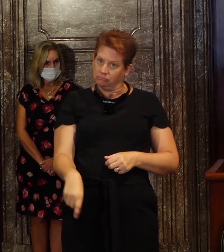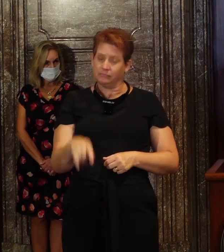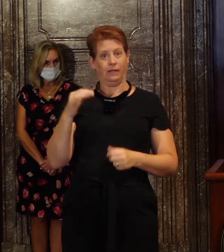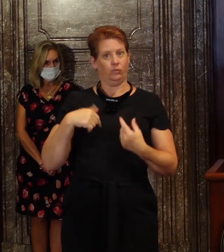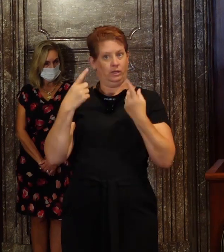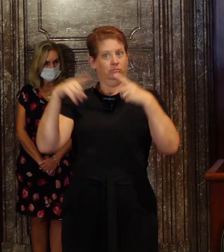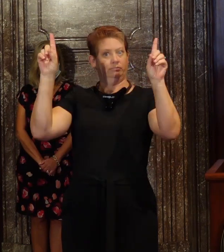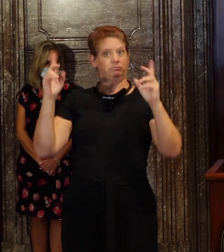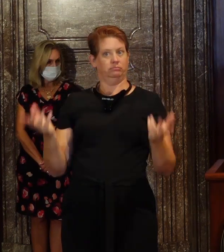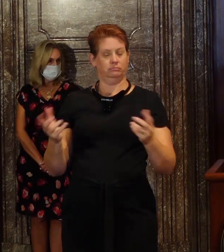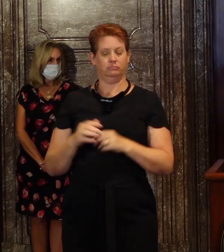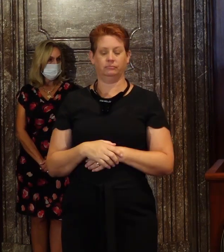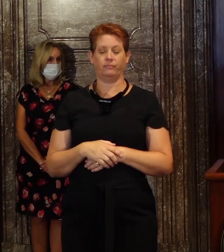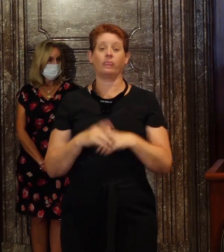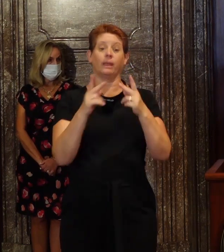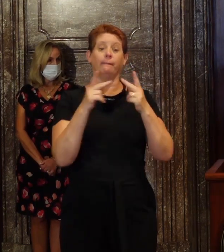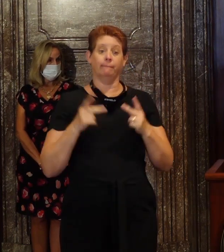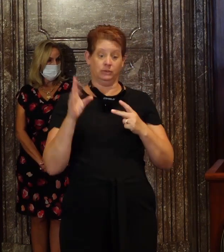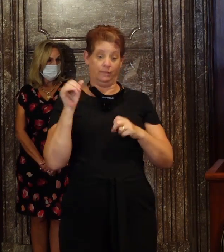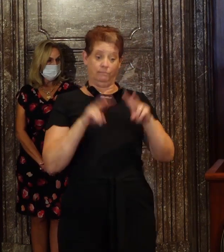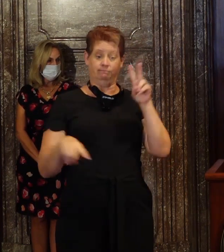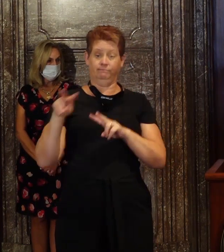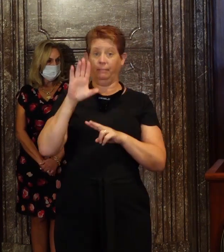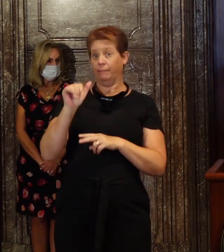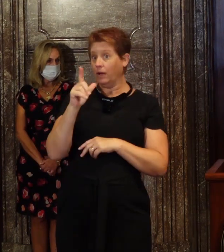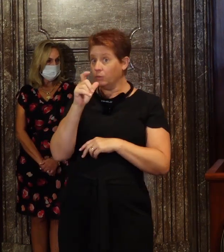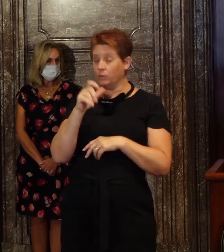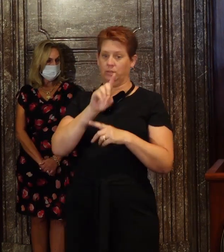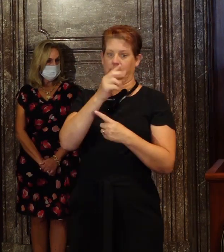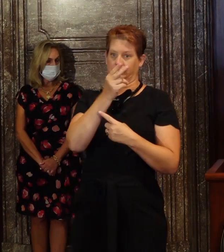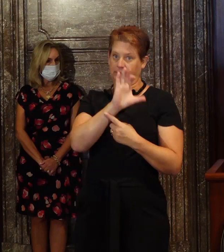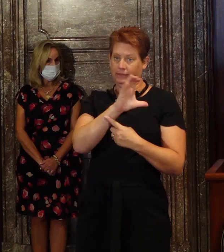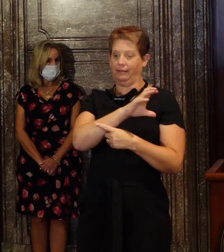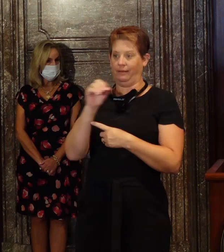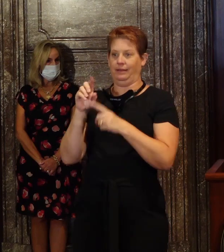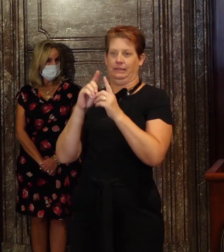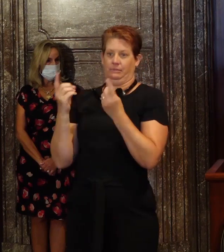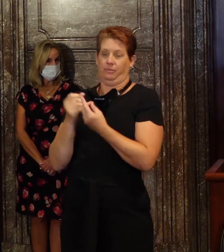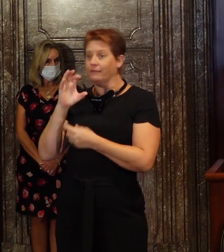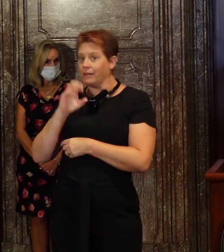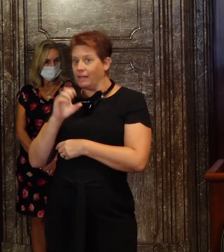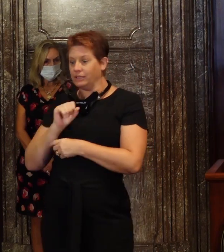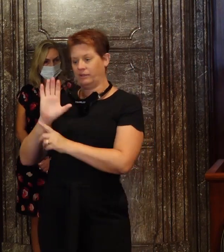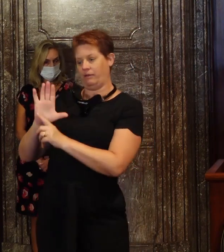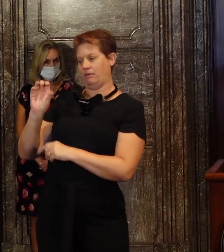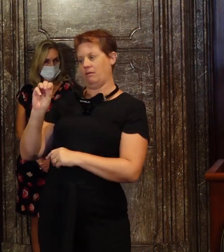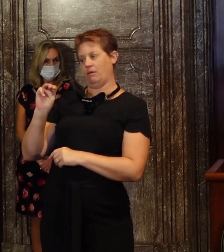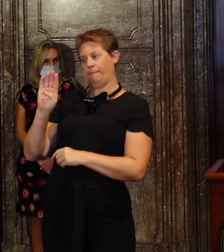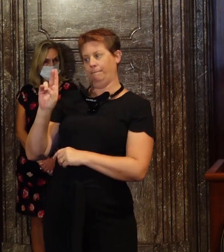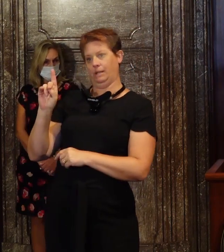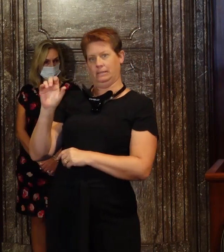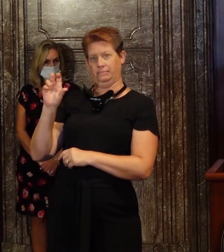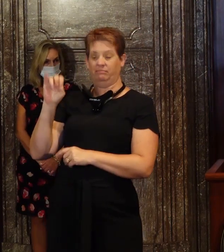work. Facilities will be monitored by both DHEC and the Department of Aging's Ombudsman, who is